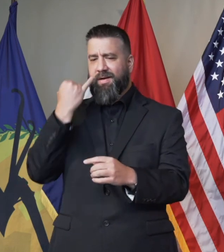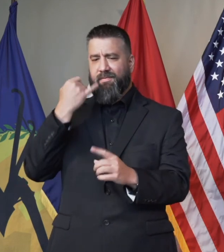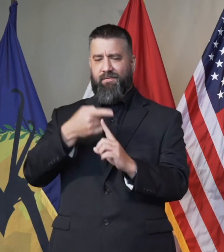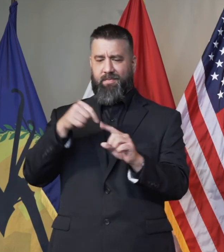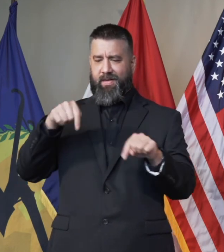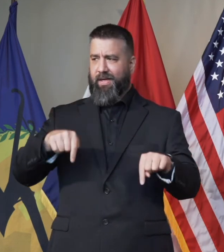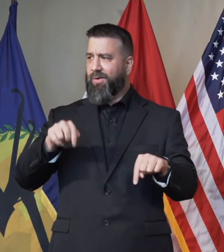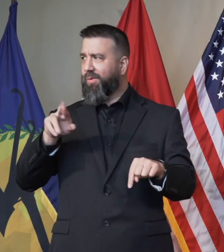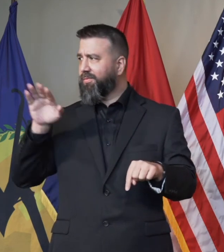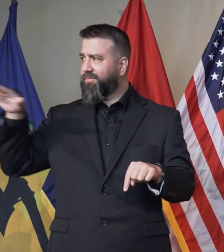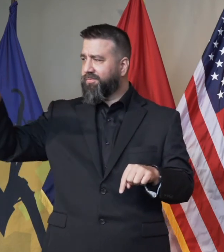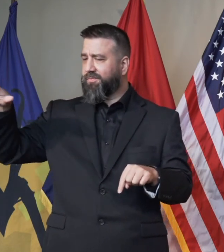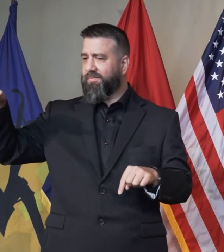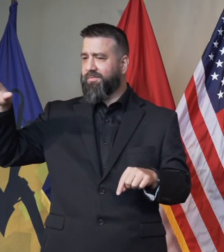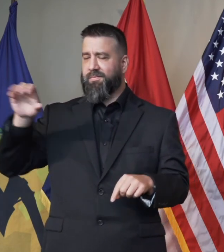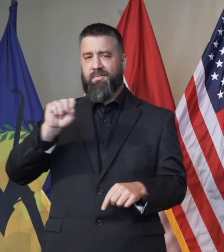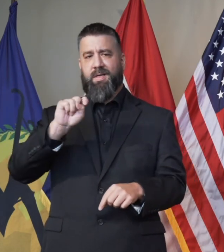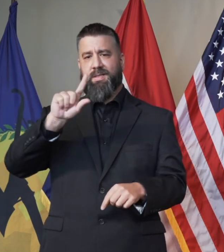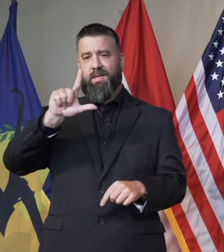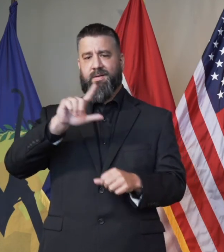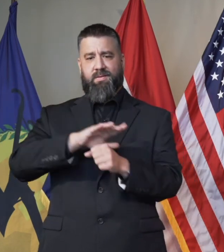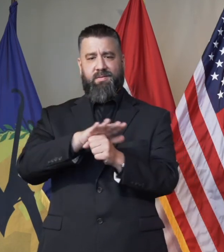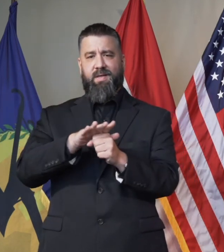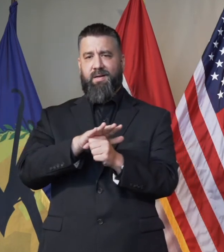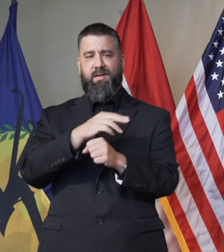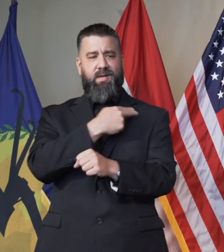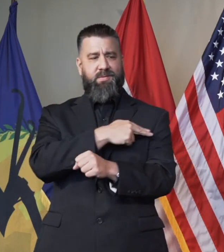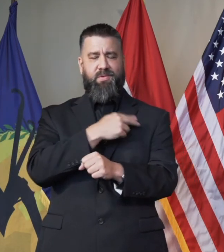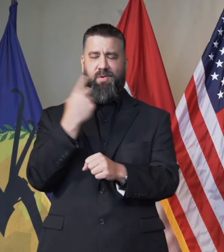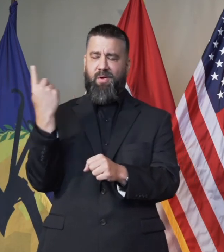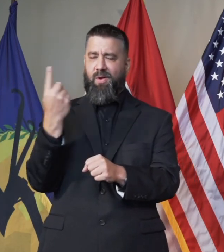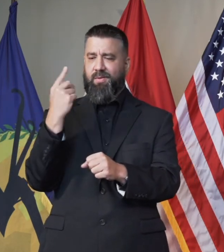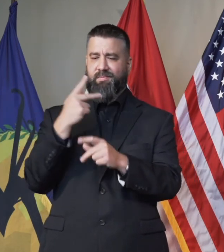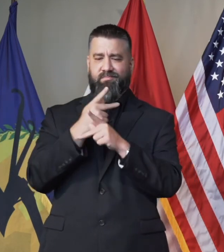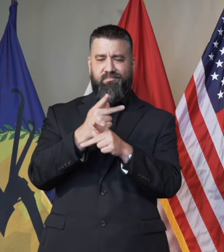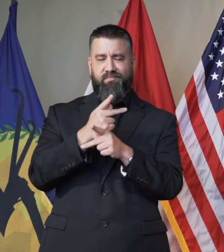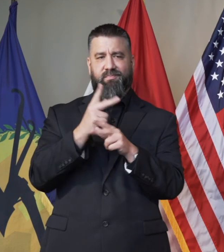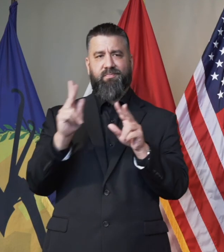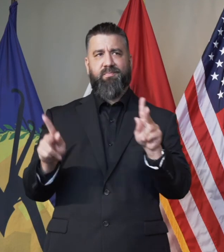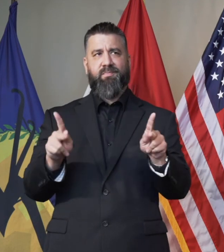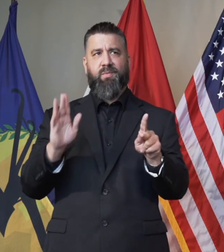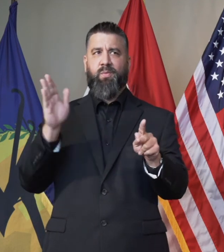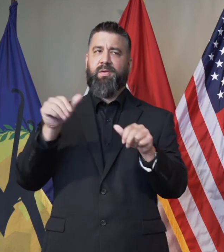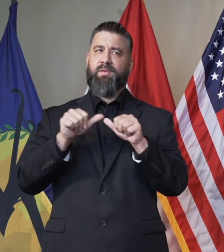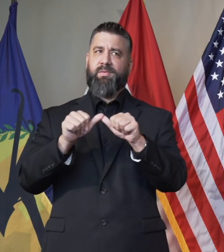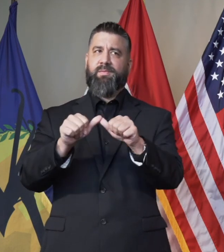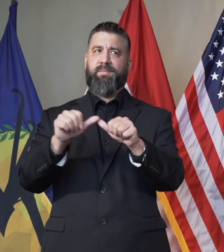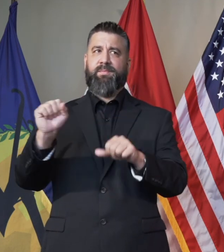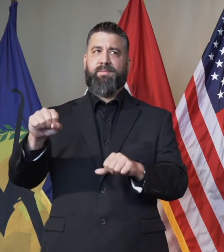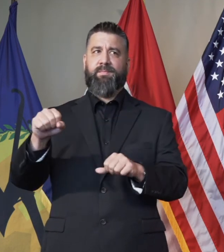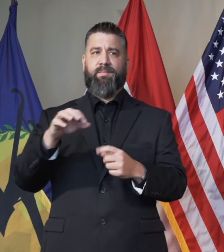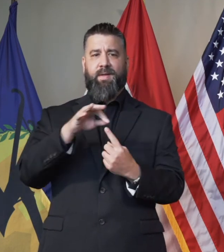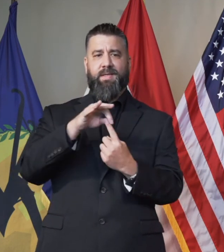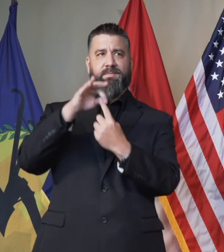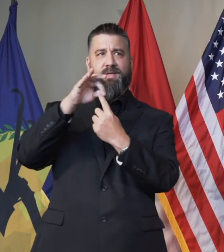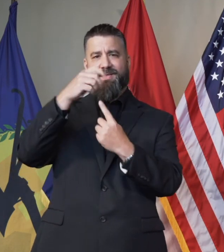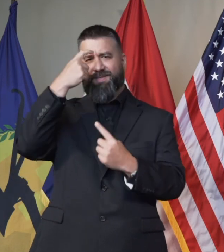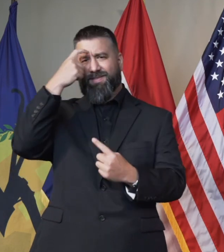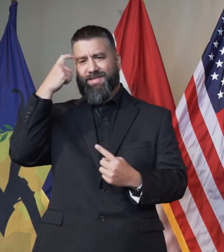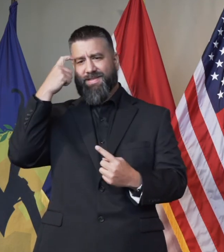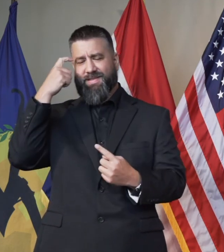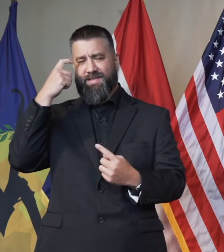County hospitals have always taken care of people from outstate Missouri, and we will continue to do so, especially our trauma centers.